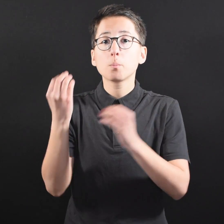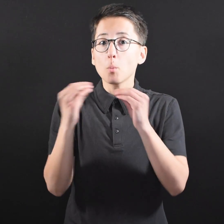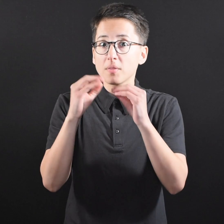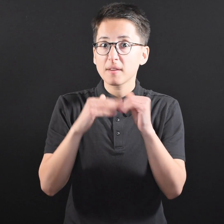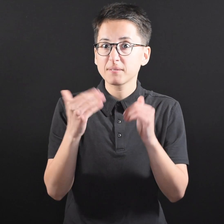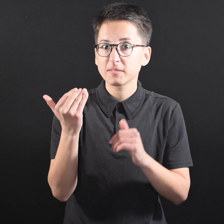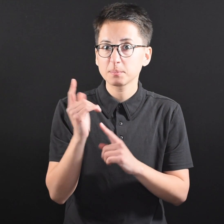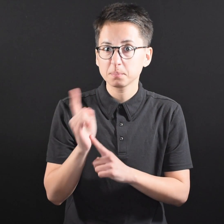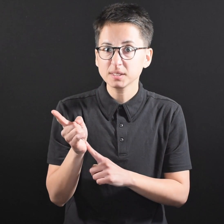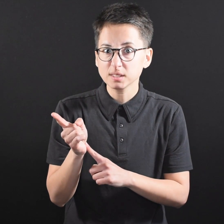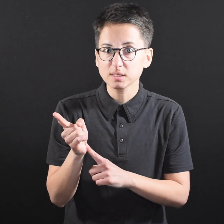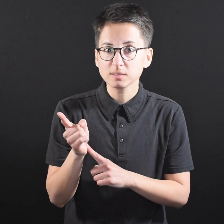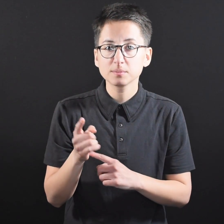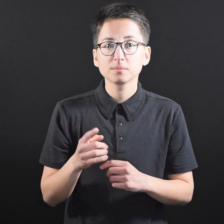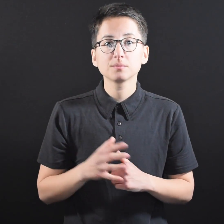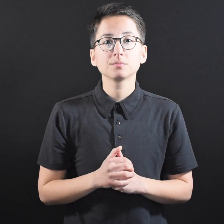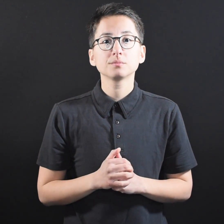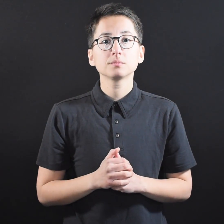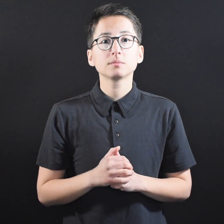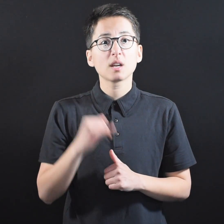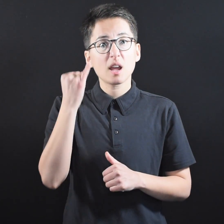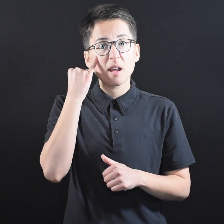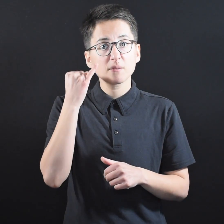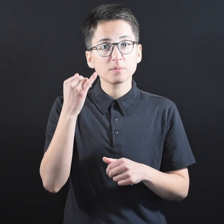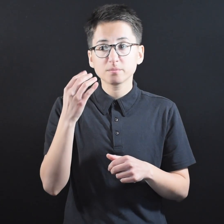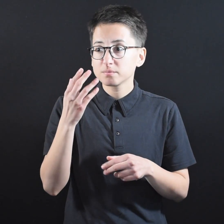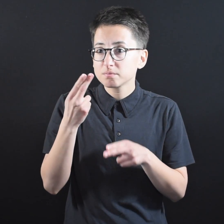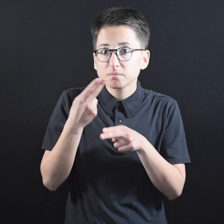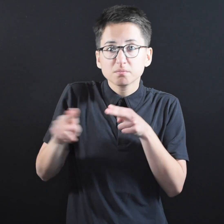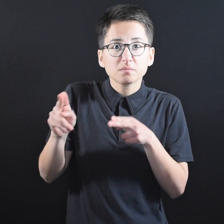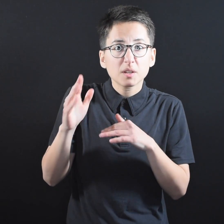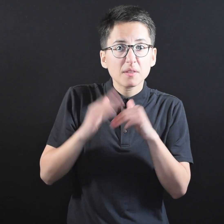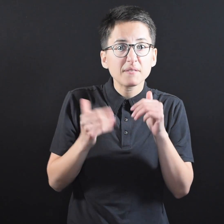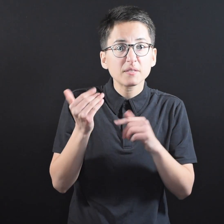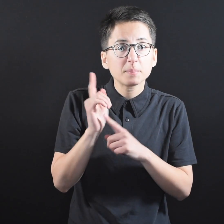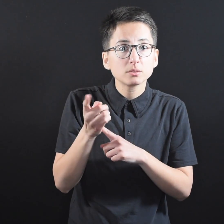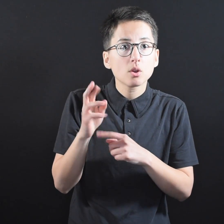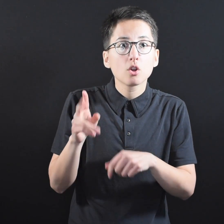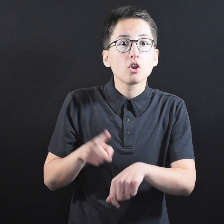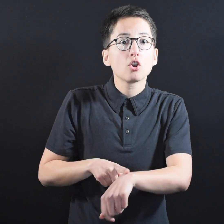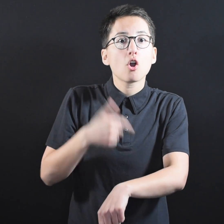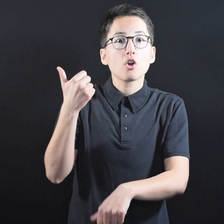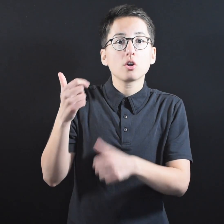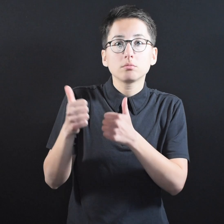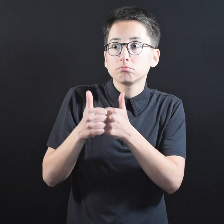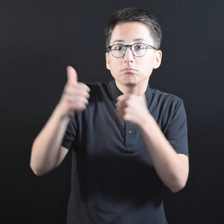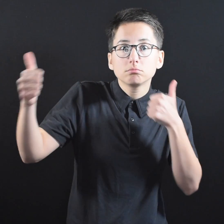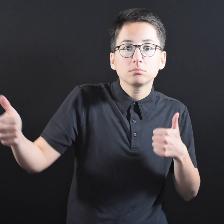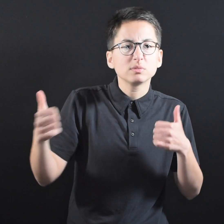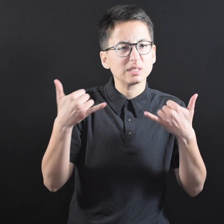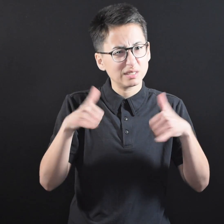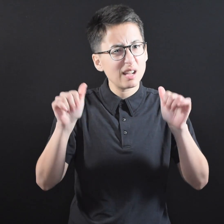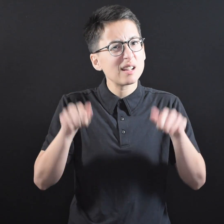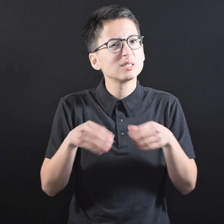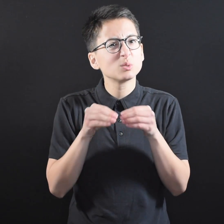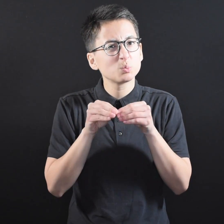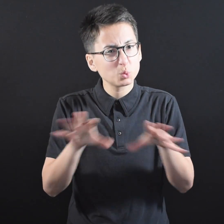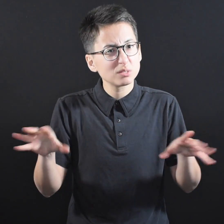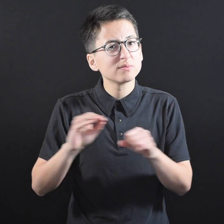a 24-hour period. However, even shorter periods of time or longer distances can result in spread